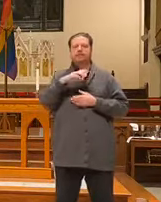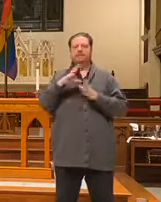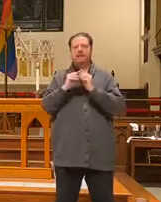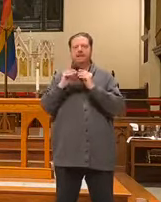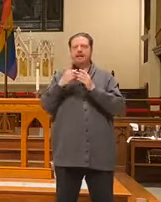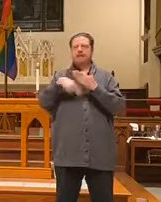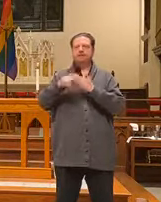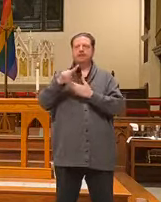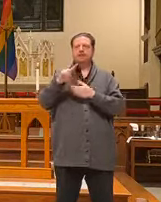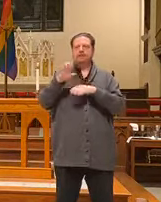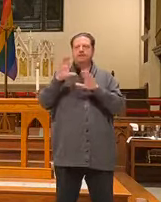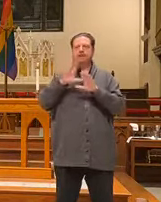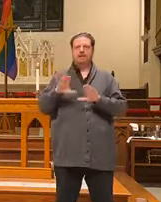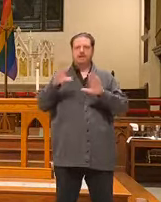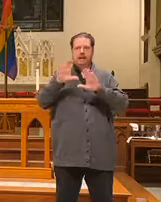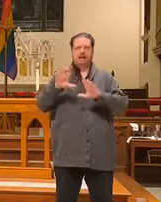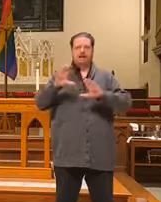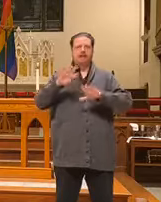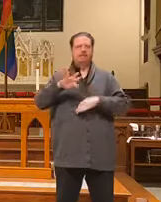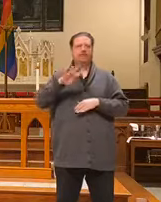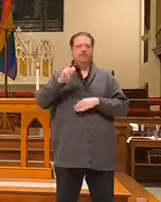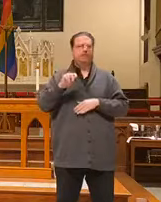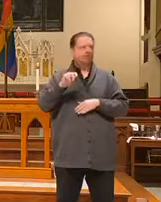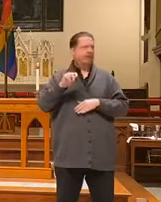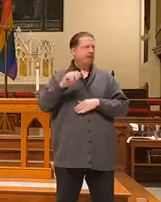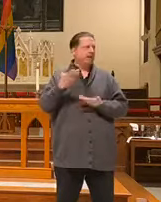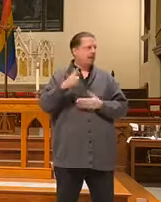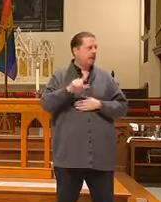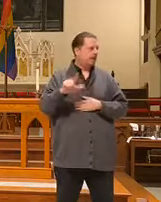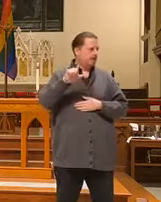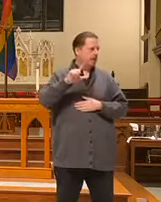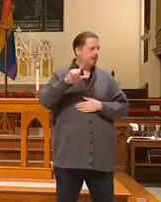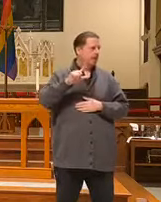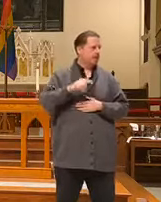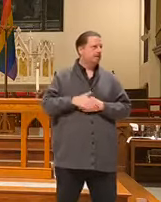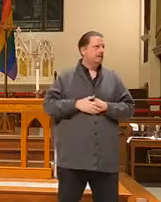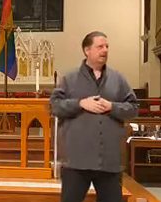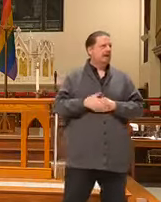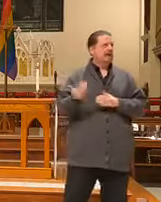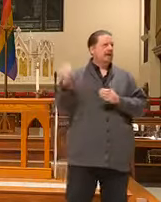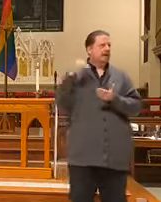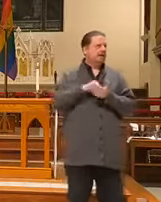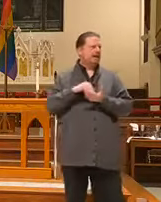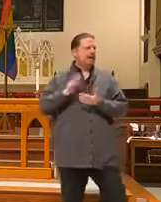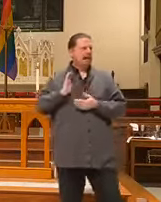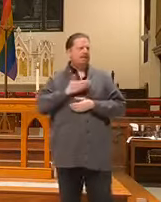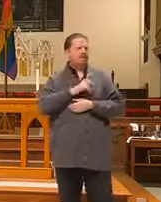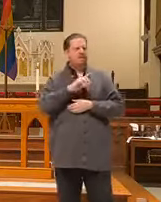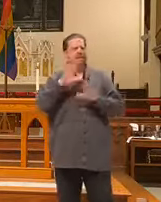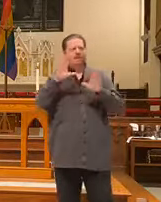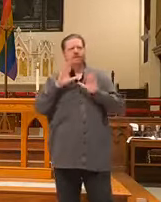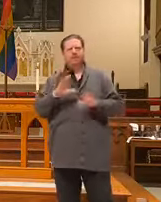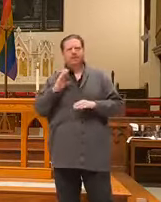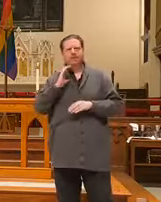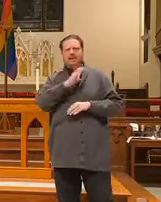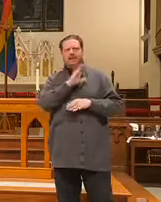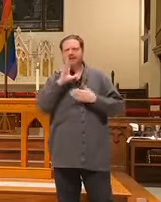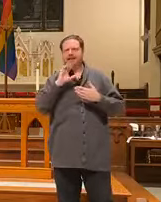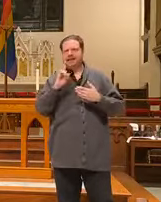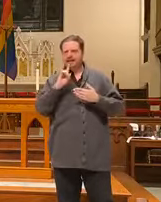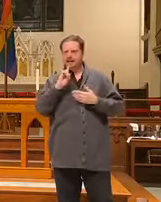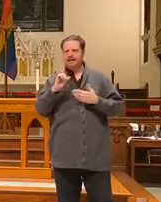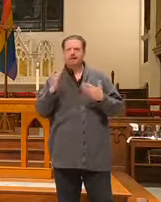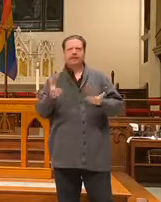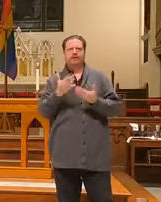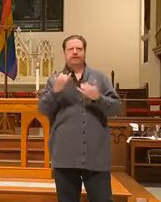Sunday at 4:30. Right here in the library. And again, our wonderful committee is here tonight, and they look